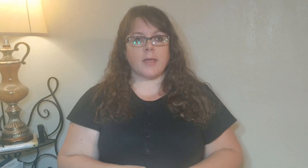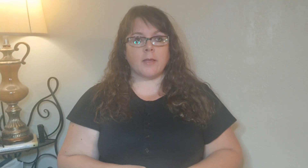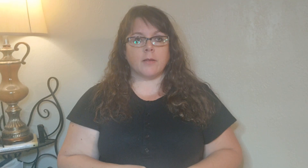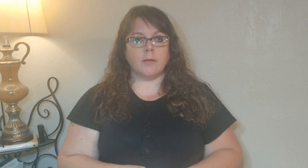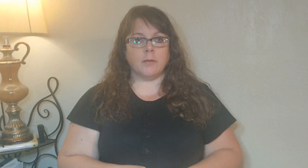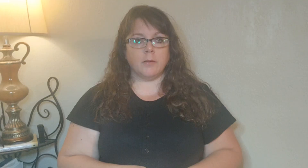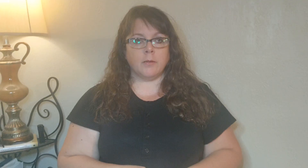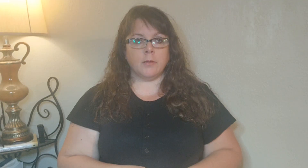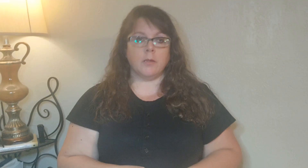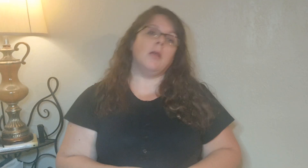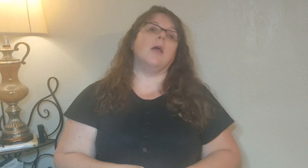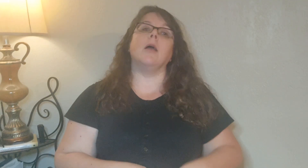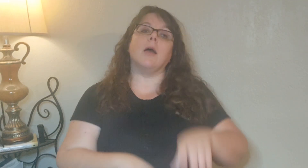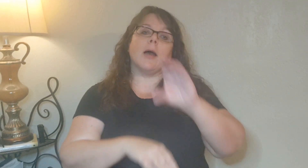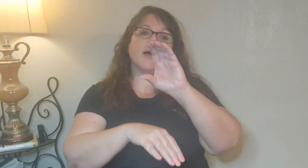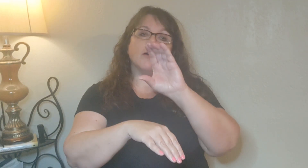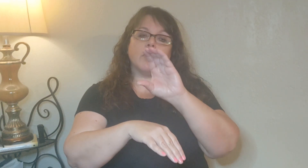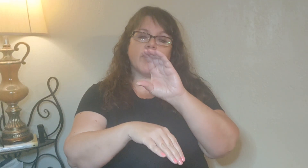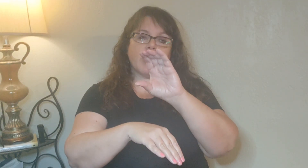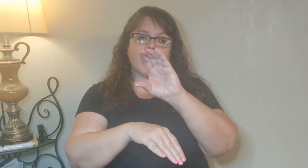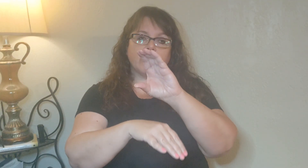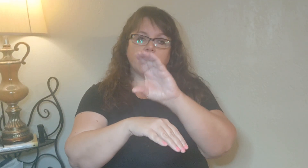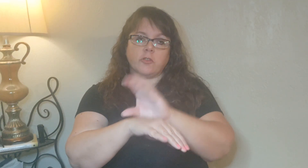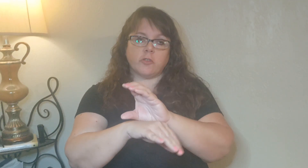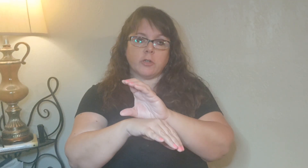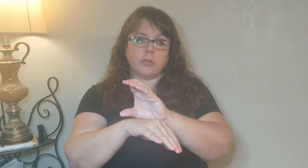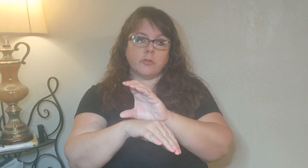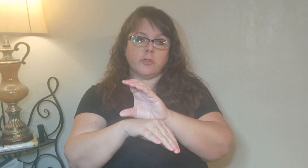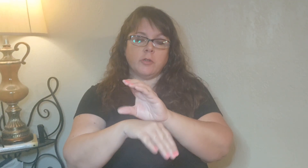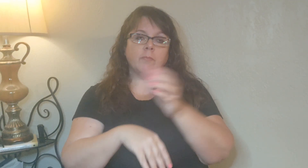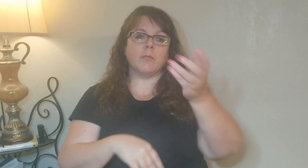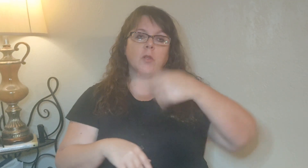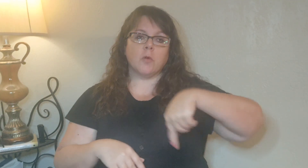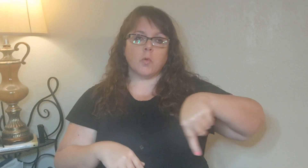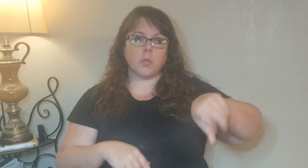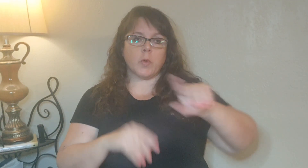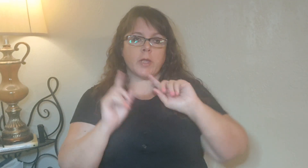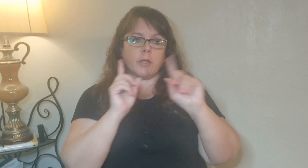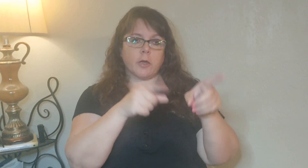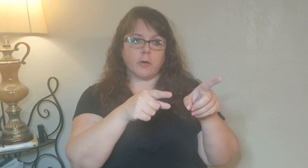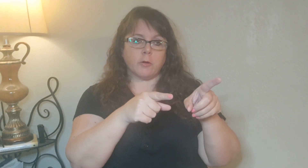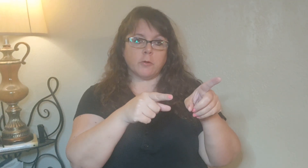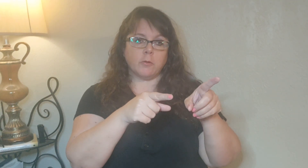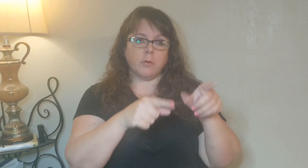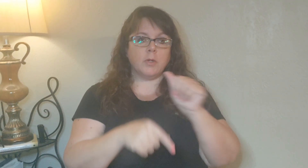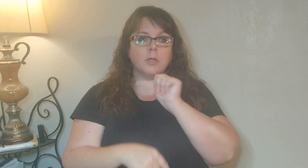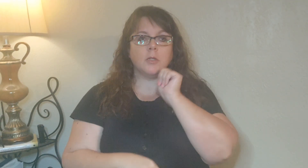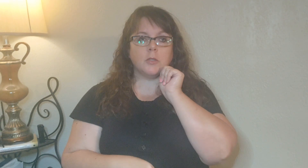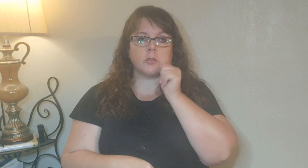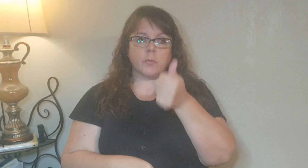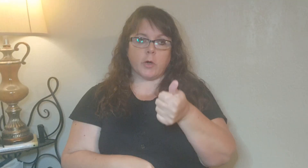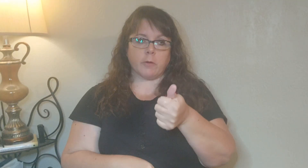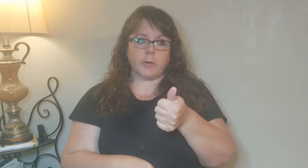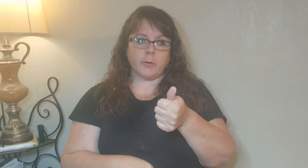say, a variation is church we go tomorrow.